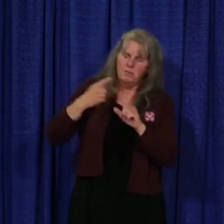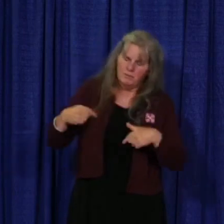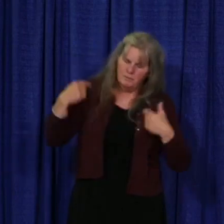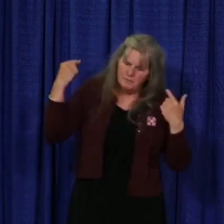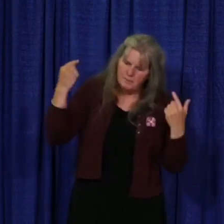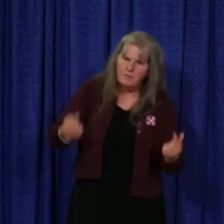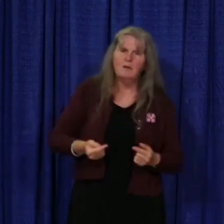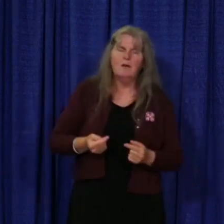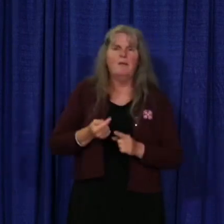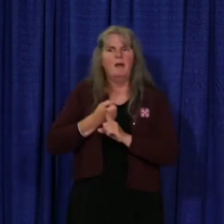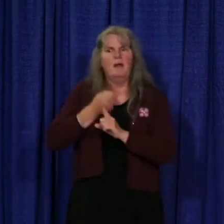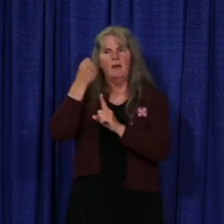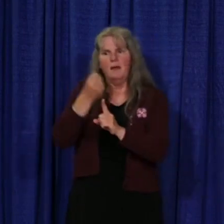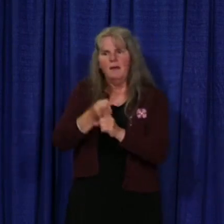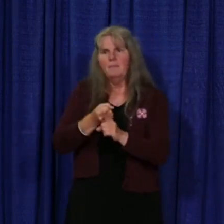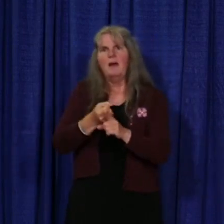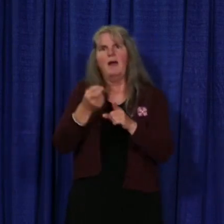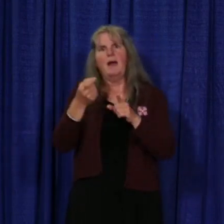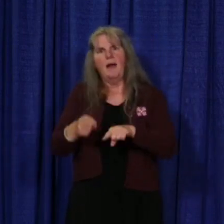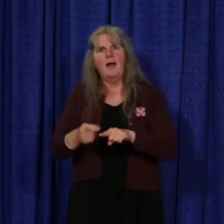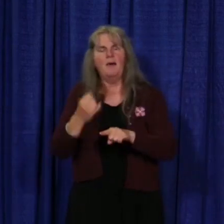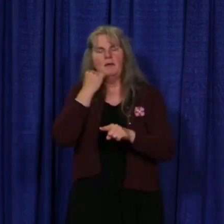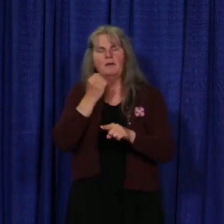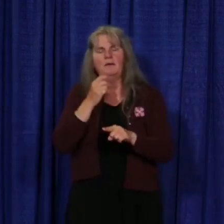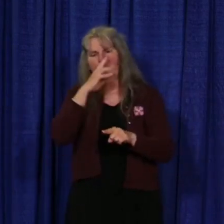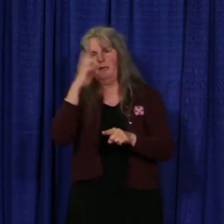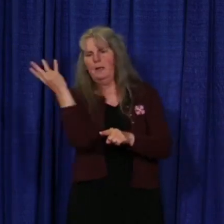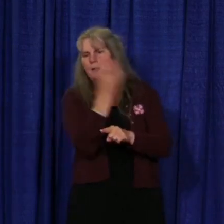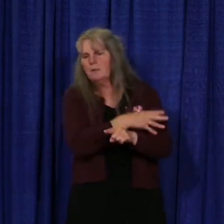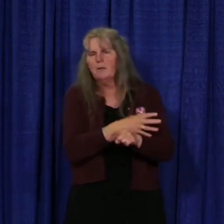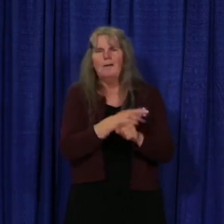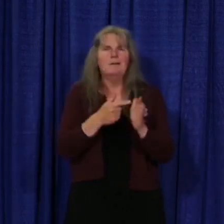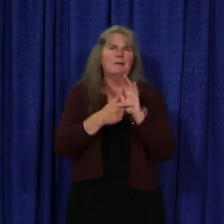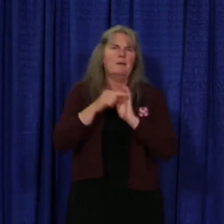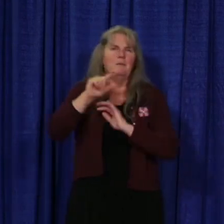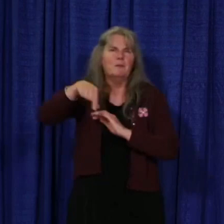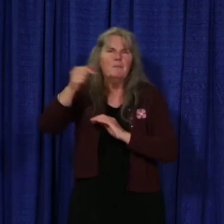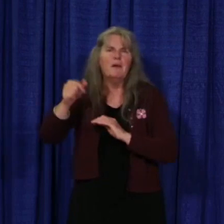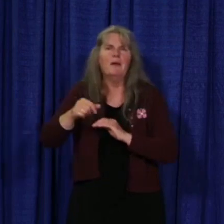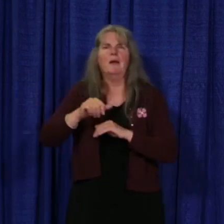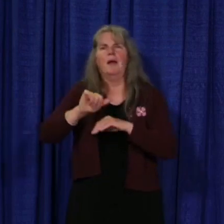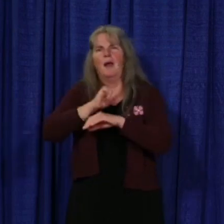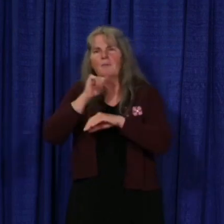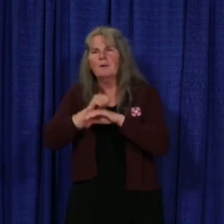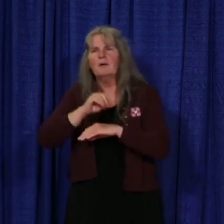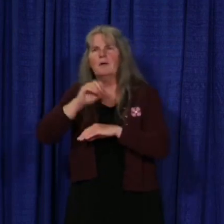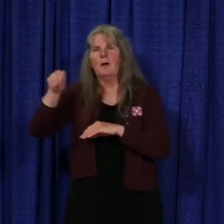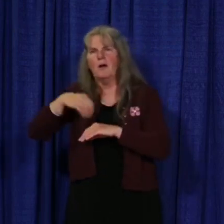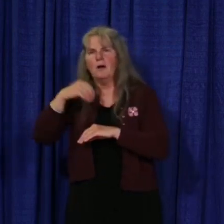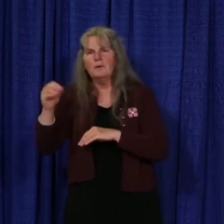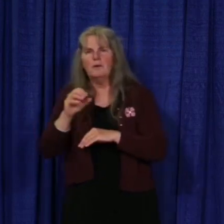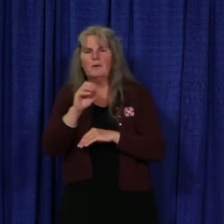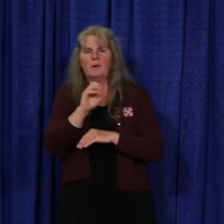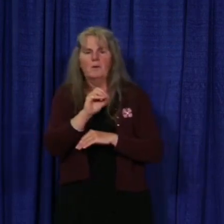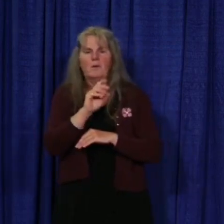effects of these relapses occurring, whether in Quebec, Ontario, Alberta, recently in the